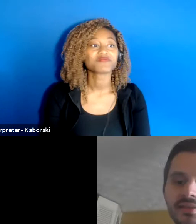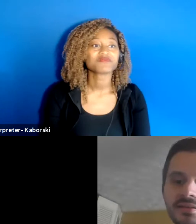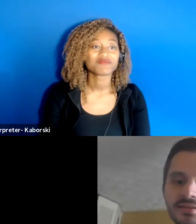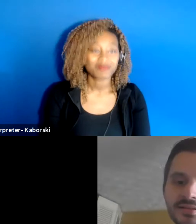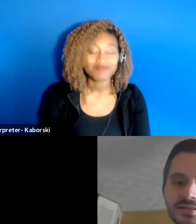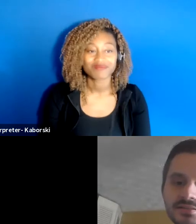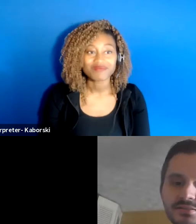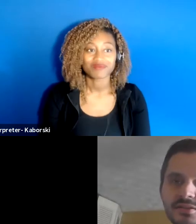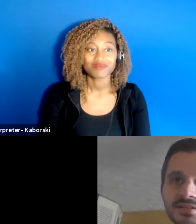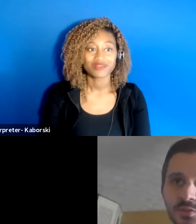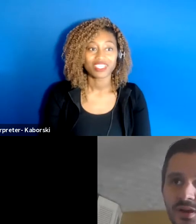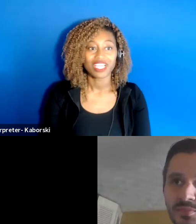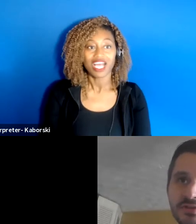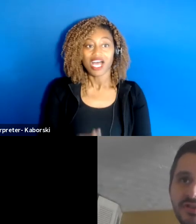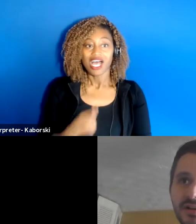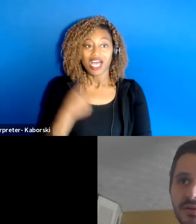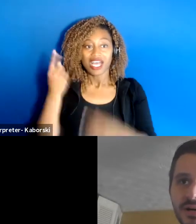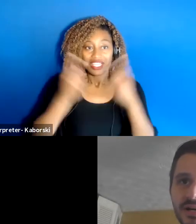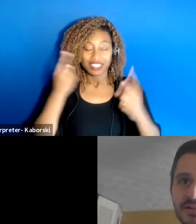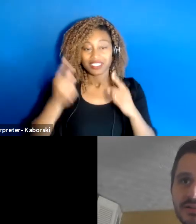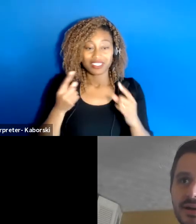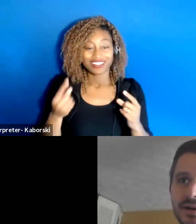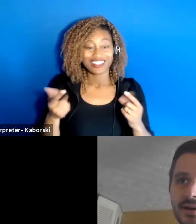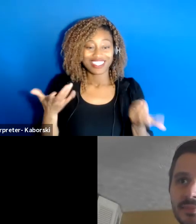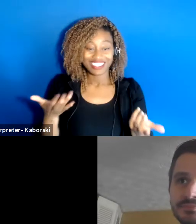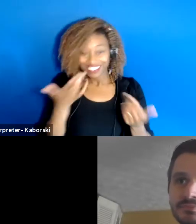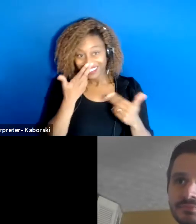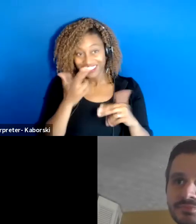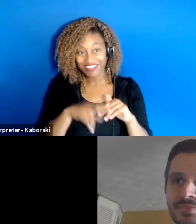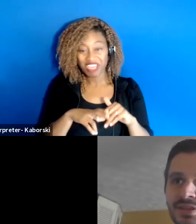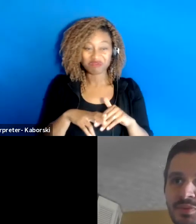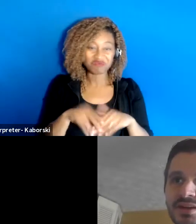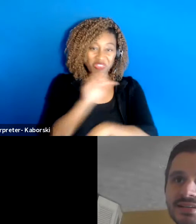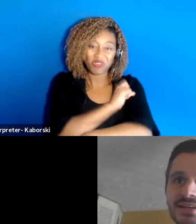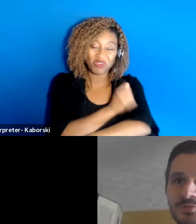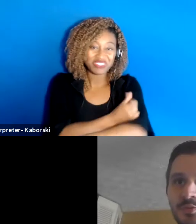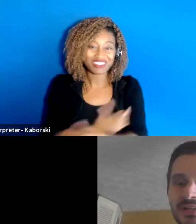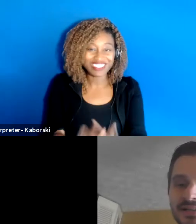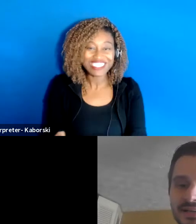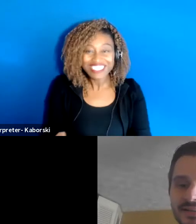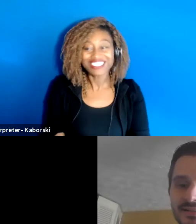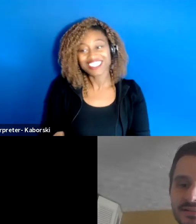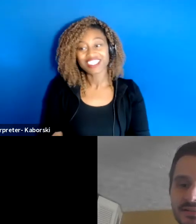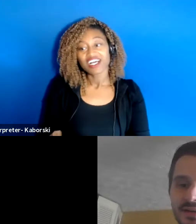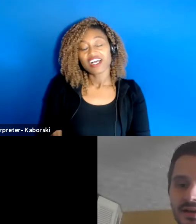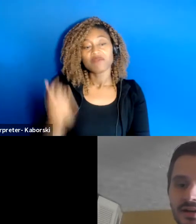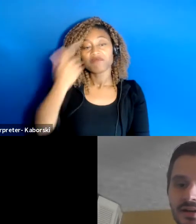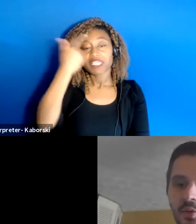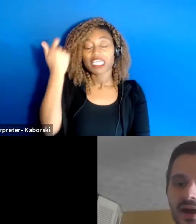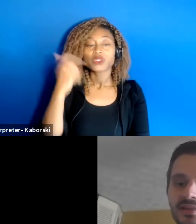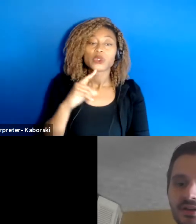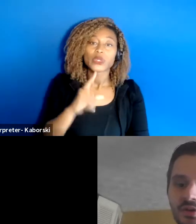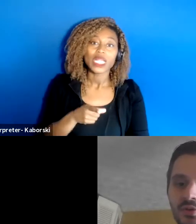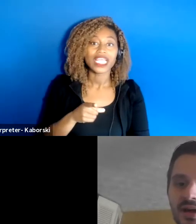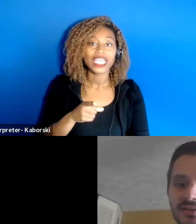So I think that this is one of the most fun authorities, because it really is